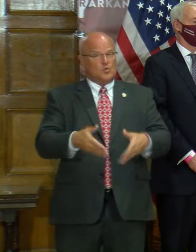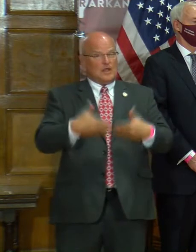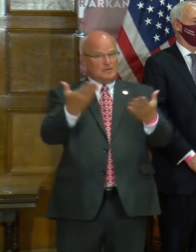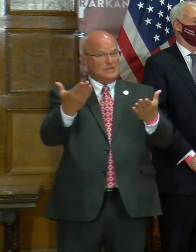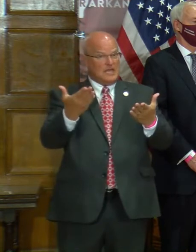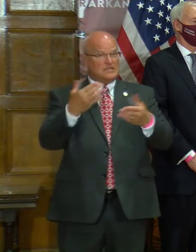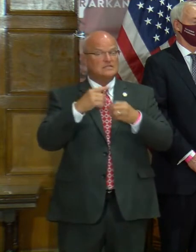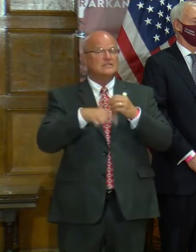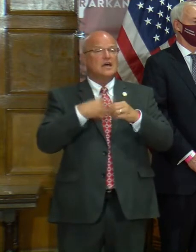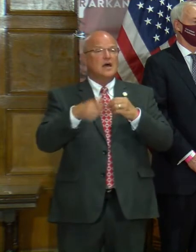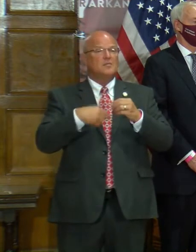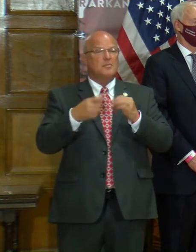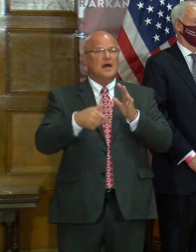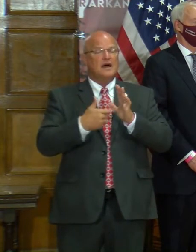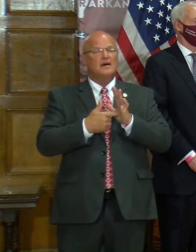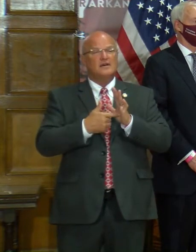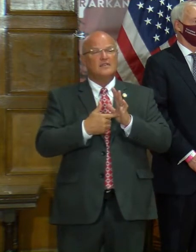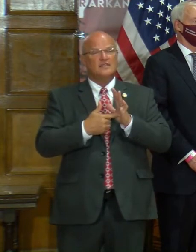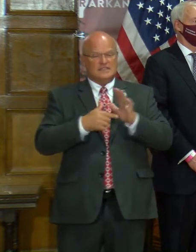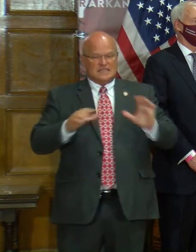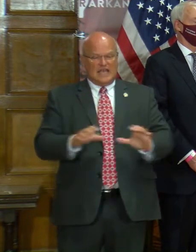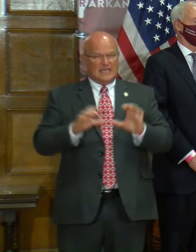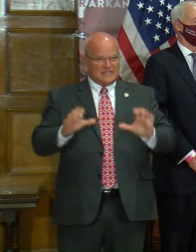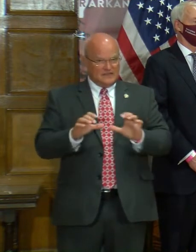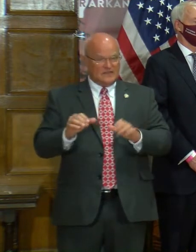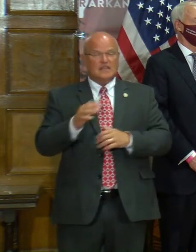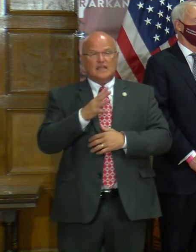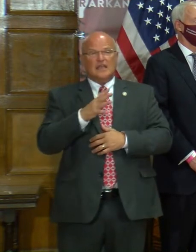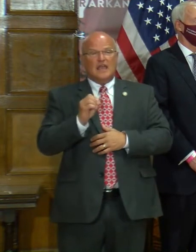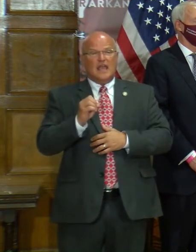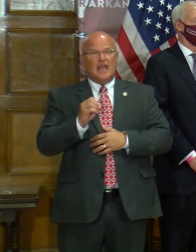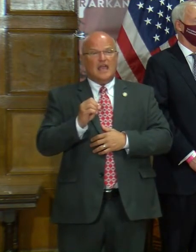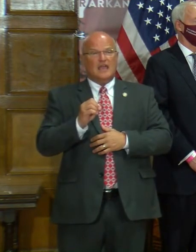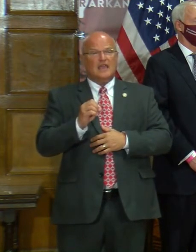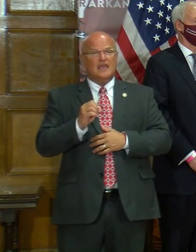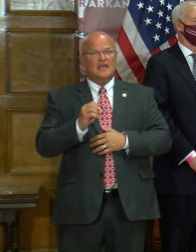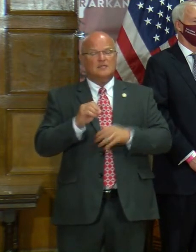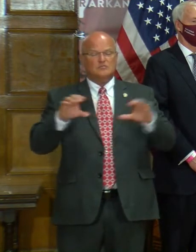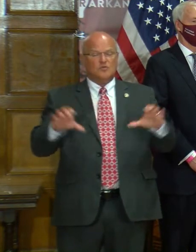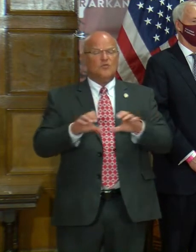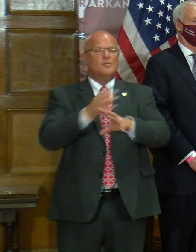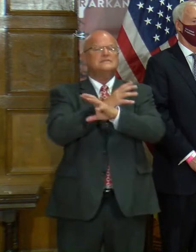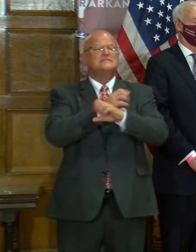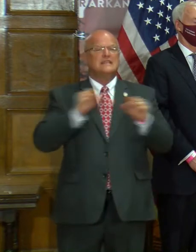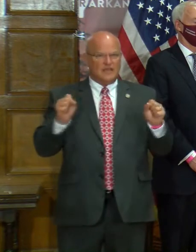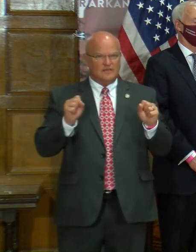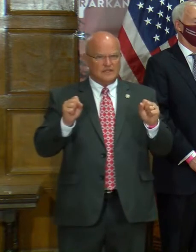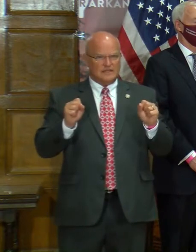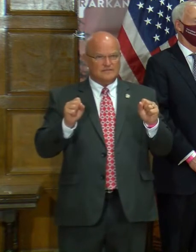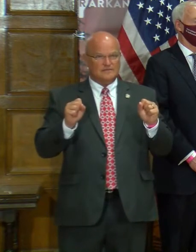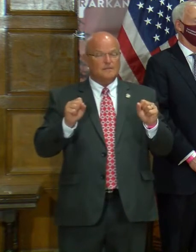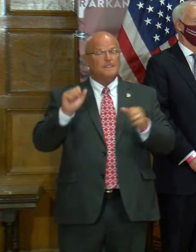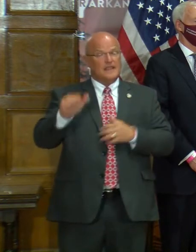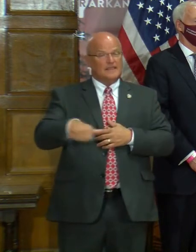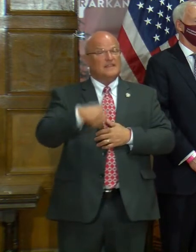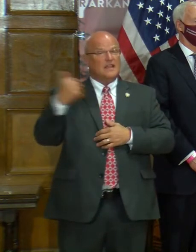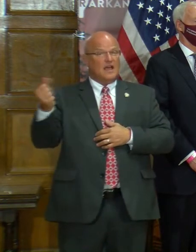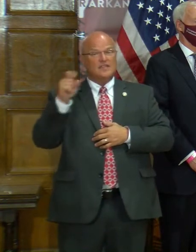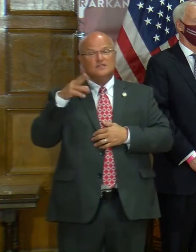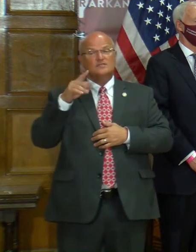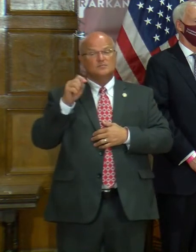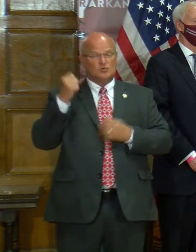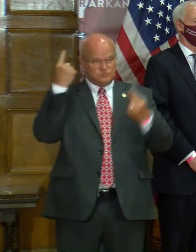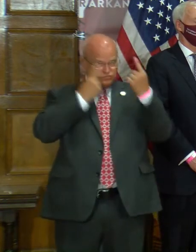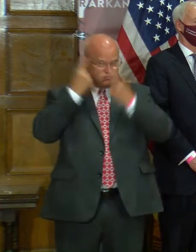recommendations regarding this activity and performing it safely. Yes, there are other sporting activities that will also need to be